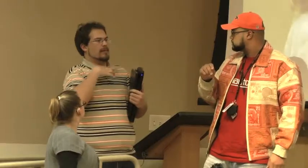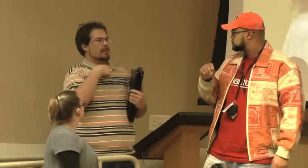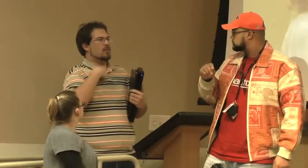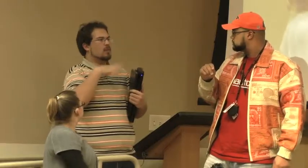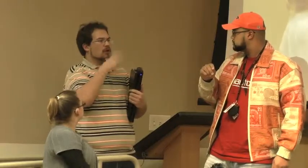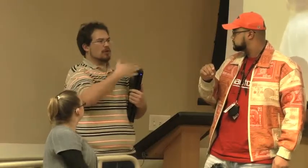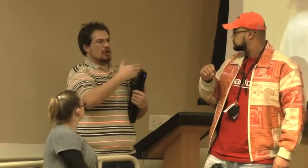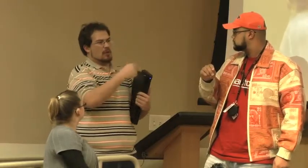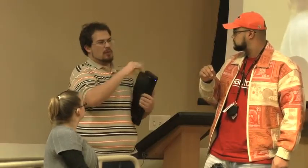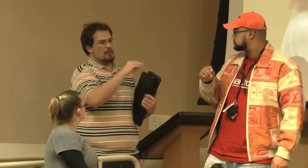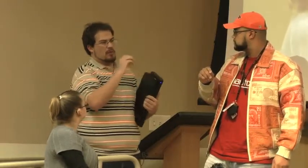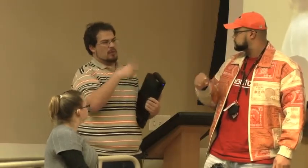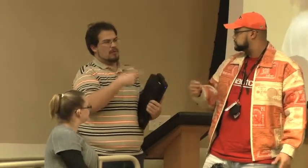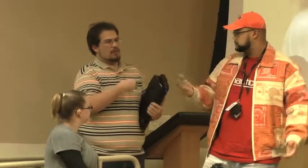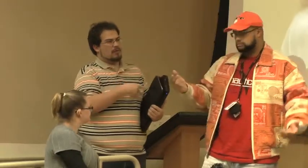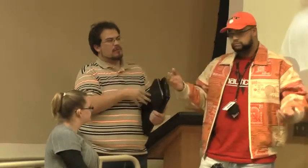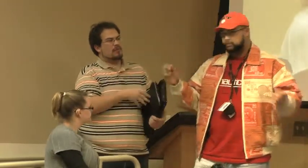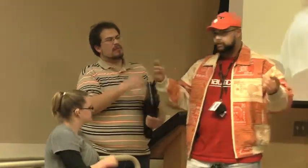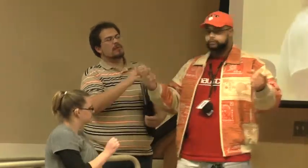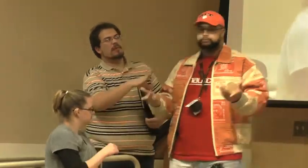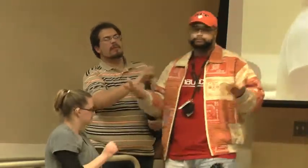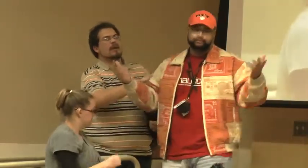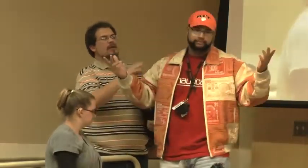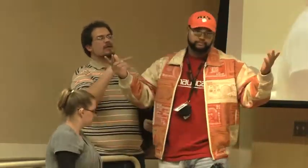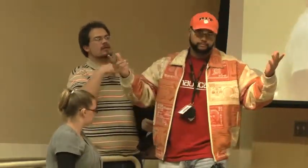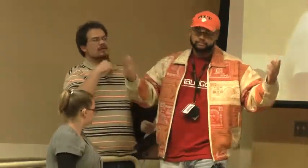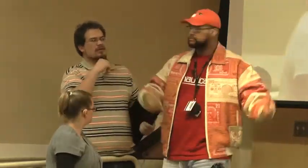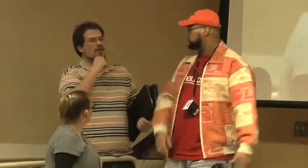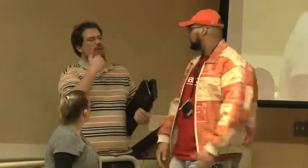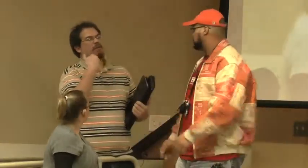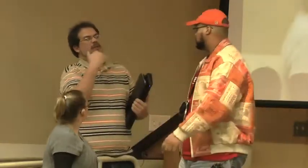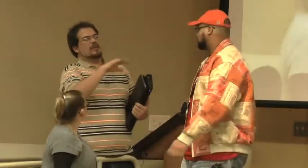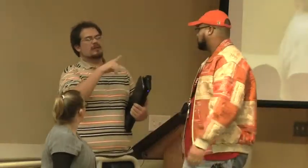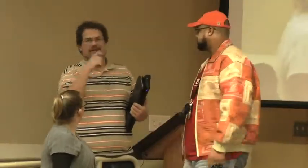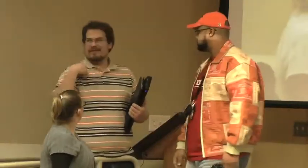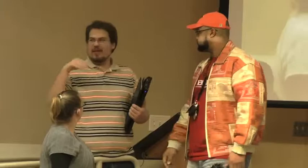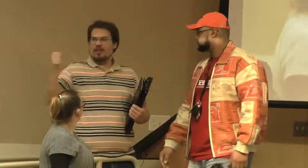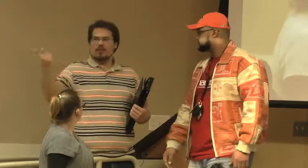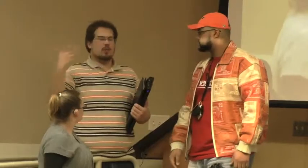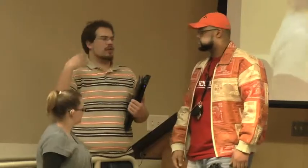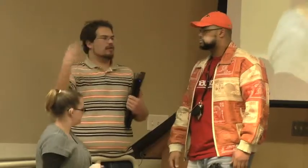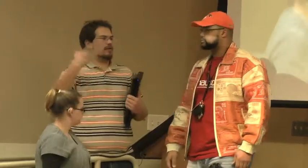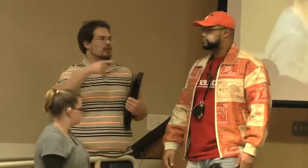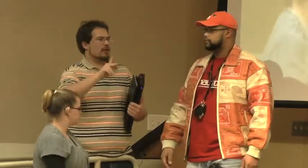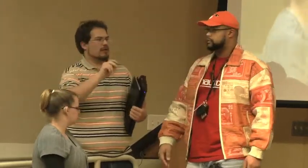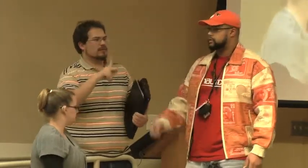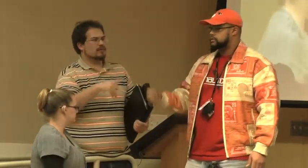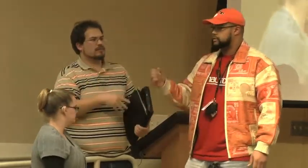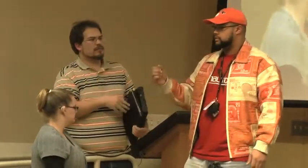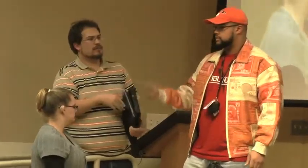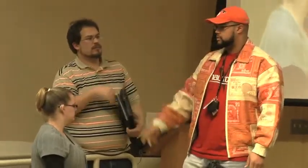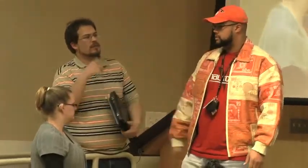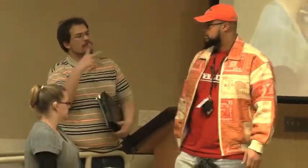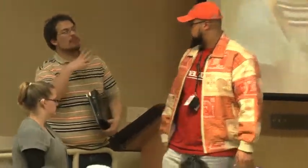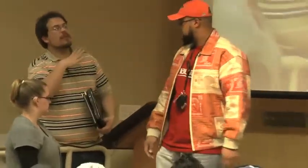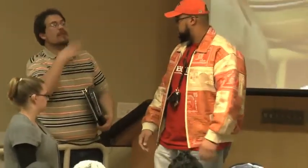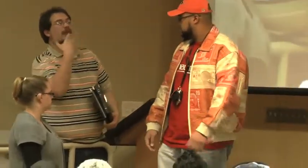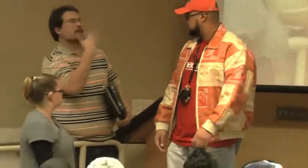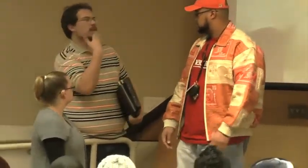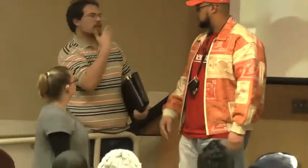You know, if you come talk to the committee later, all right, if you're willing to do that. We don't want to cut you off, but there's a lot of folks in the line here who